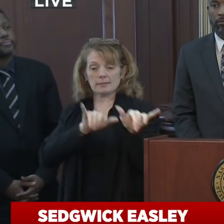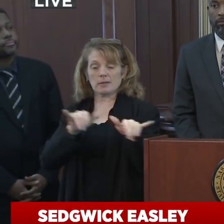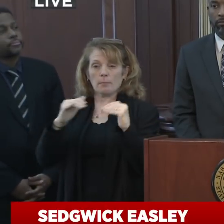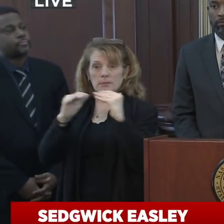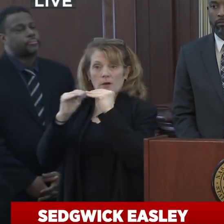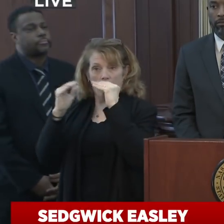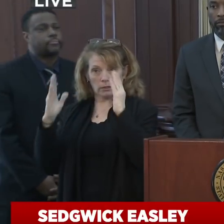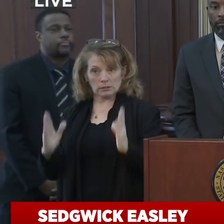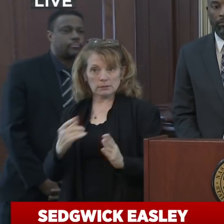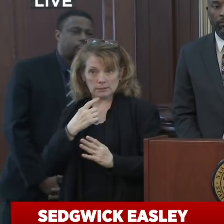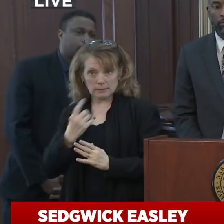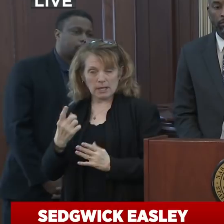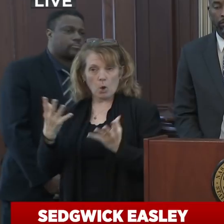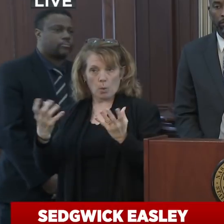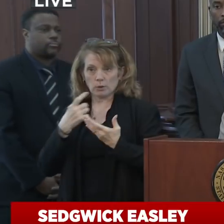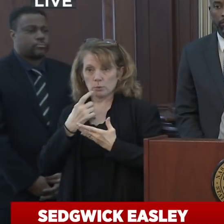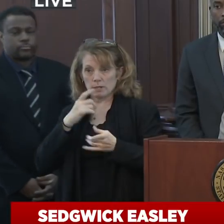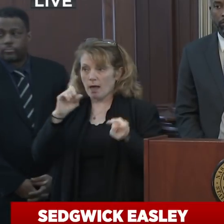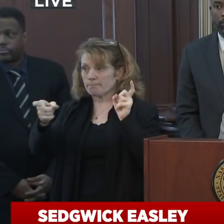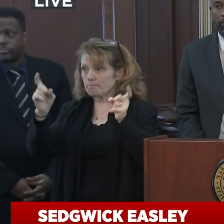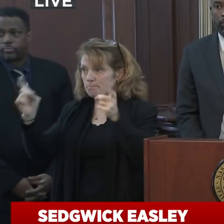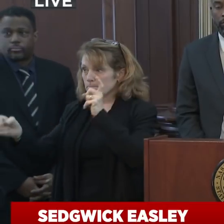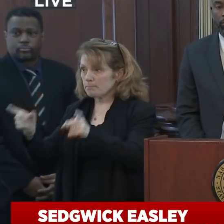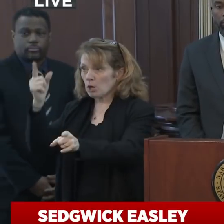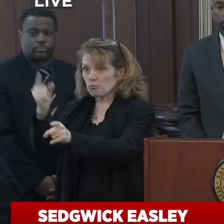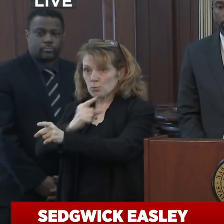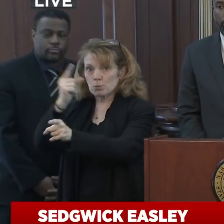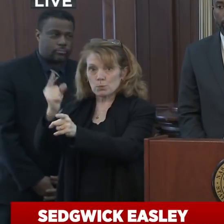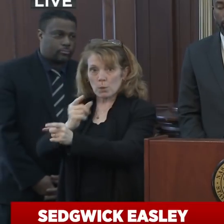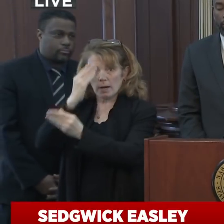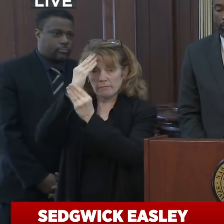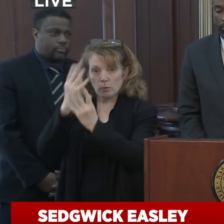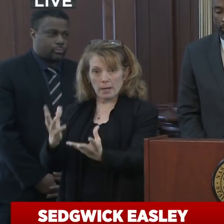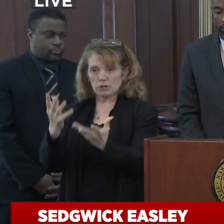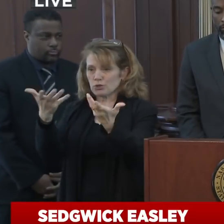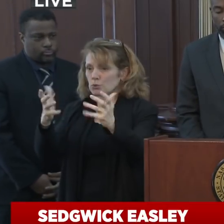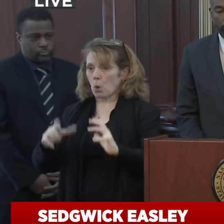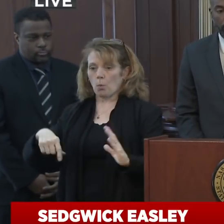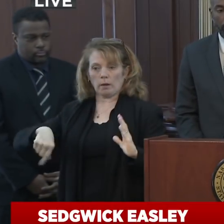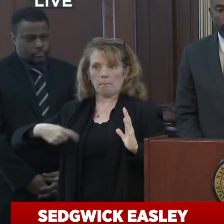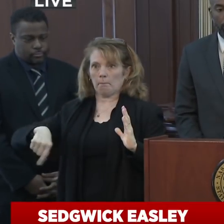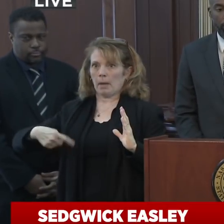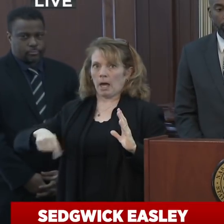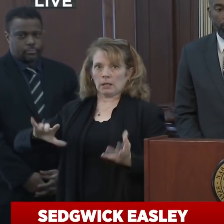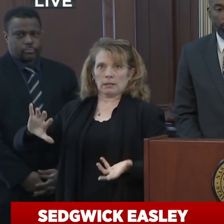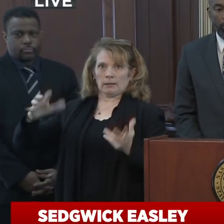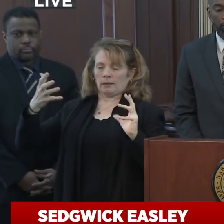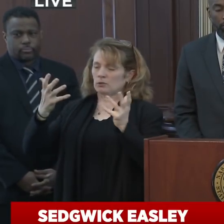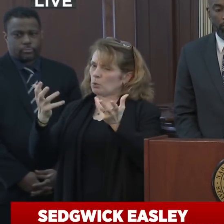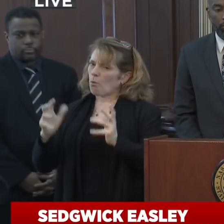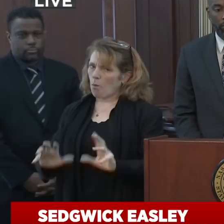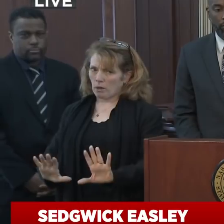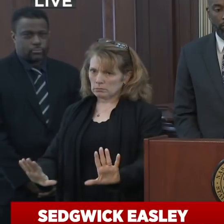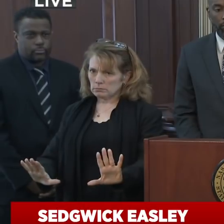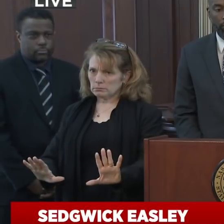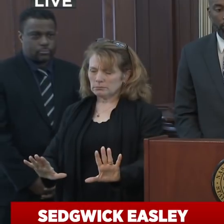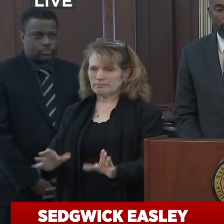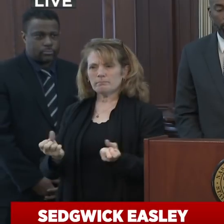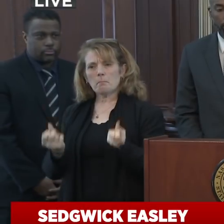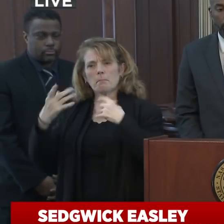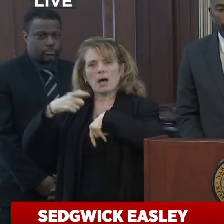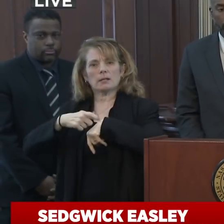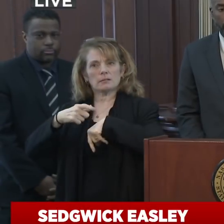handing out or passing out proper information so that we are not in a panic. One of the things that happen oftentimes in these